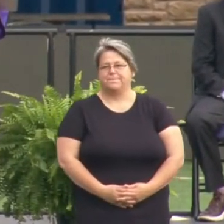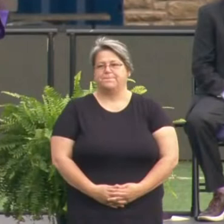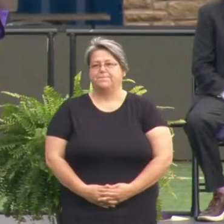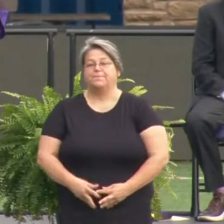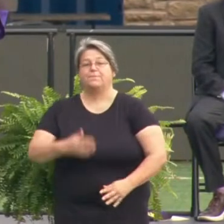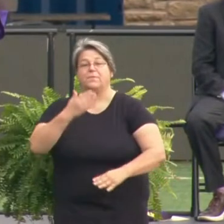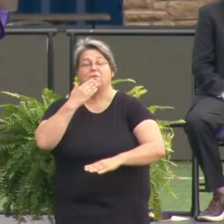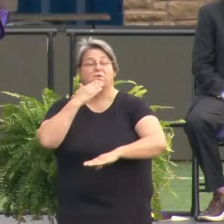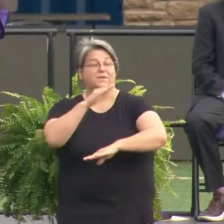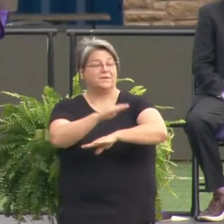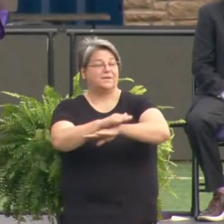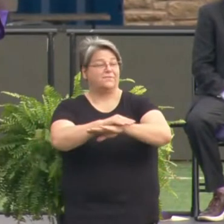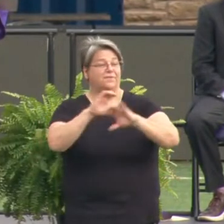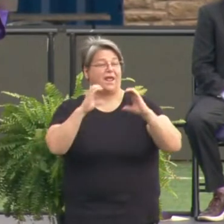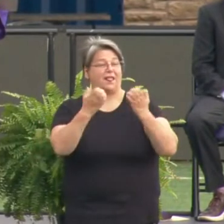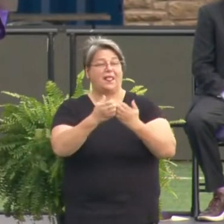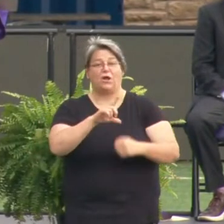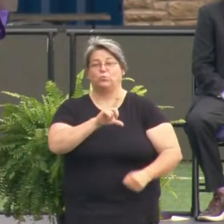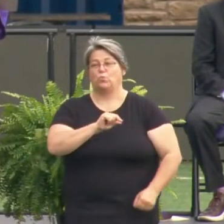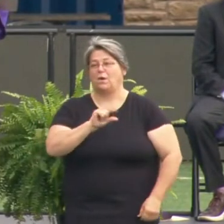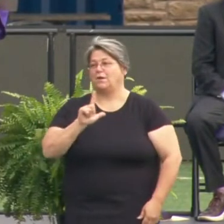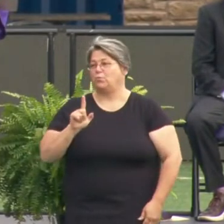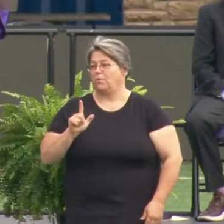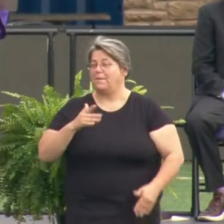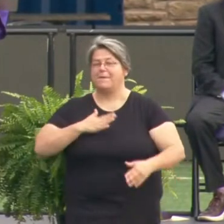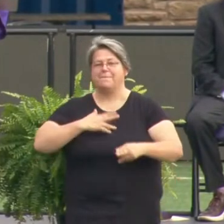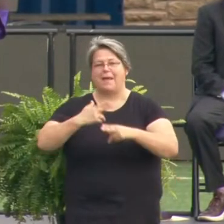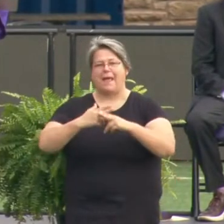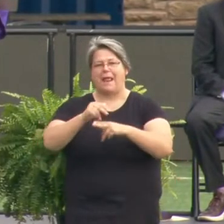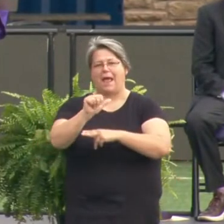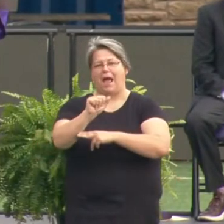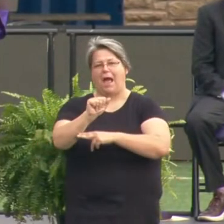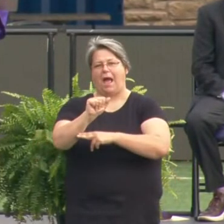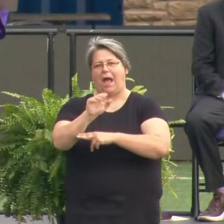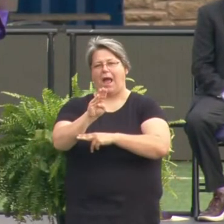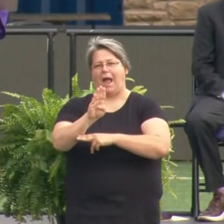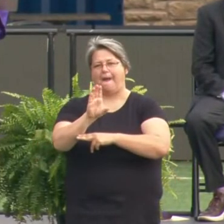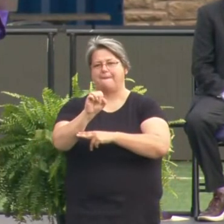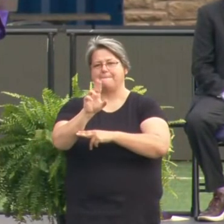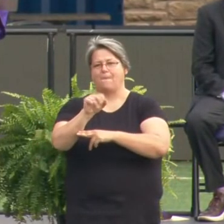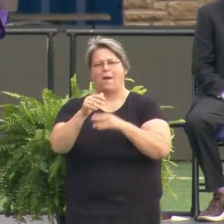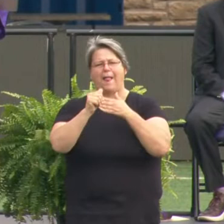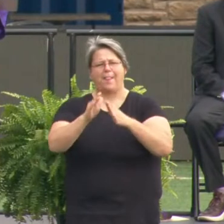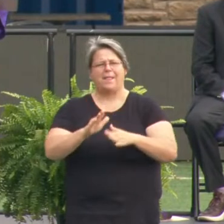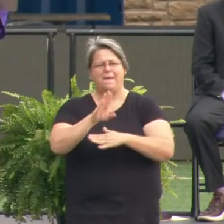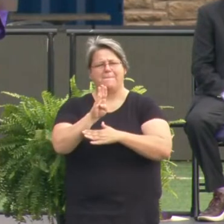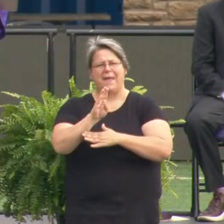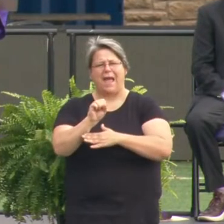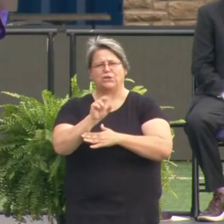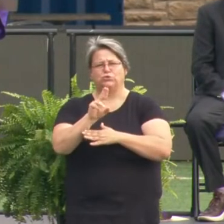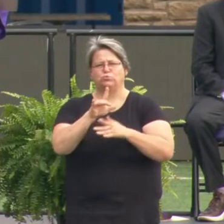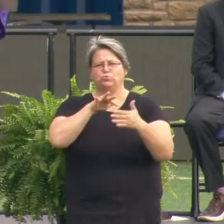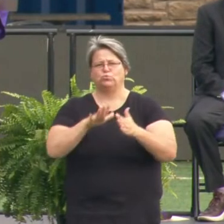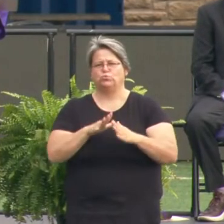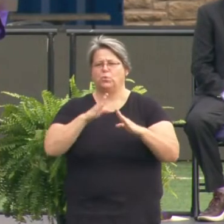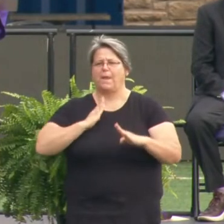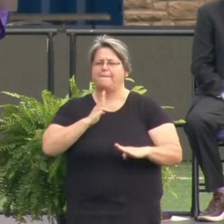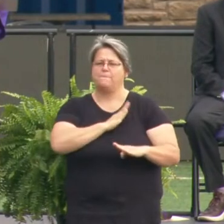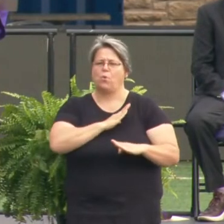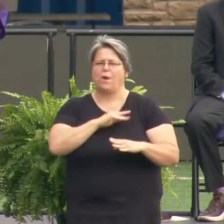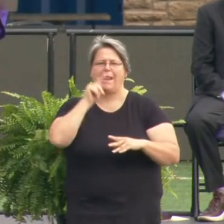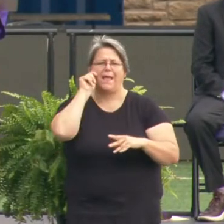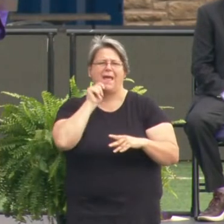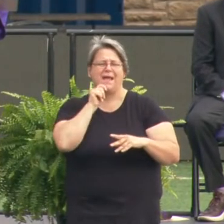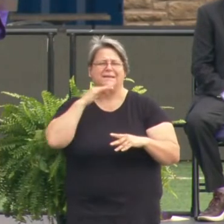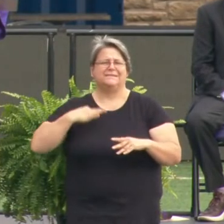Good evening, class of 2021. My name is Abu, and I am a leader on the BSU student board, as well as a teen staff